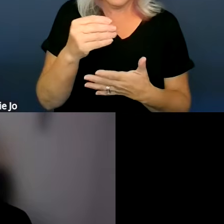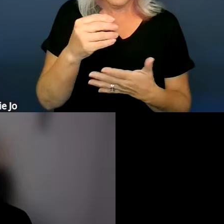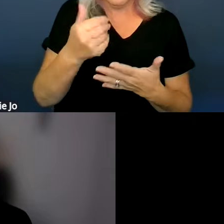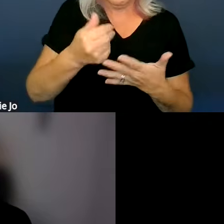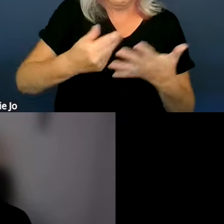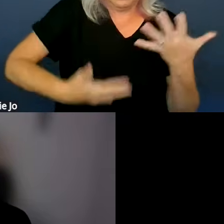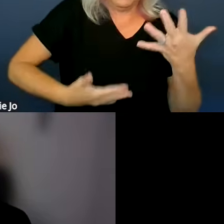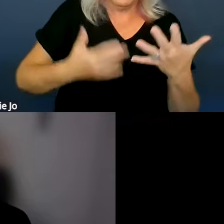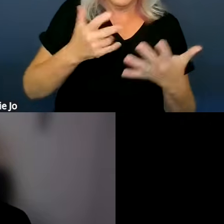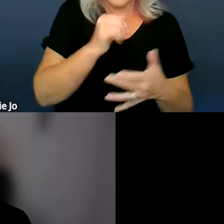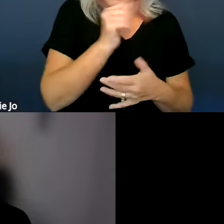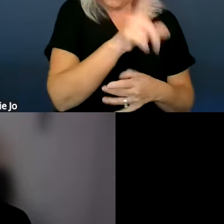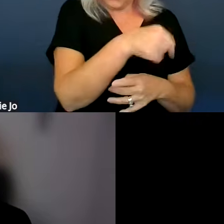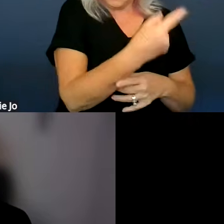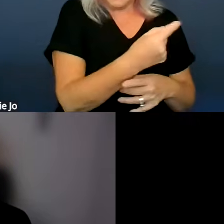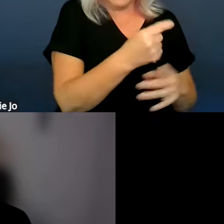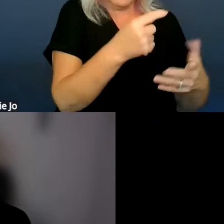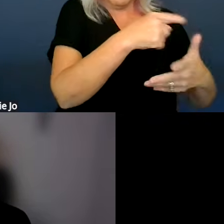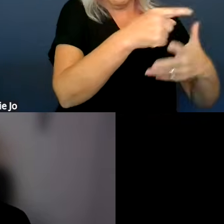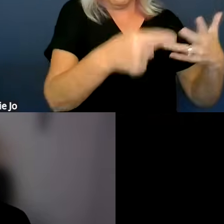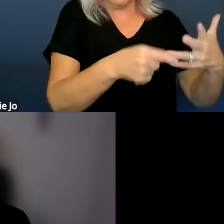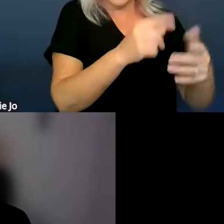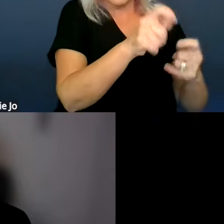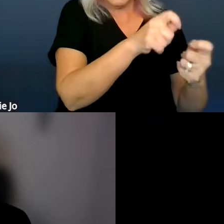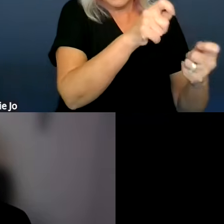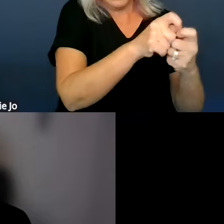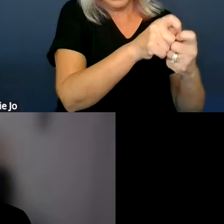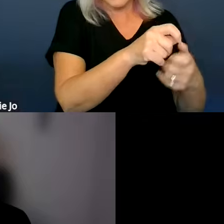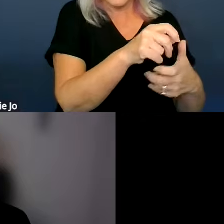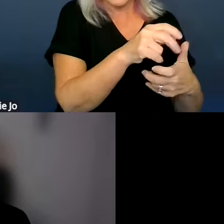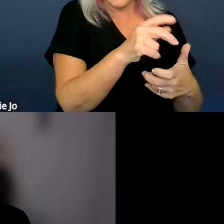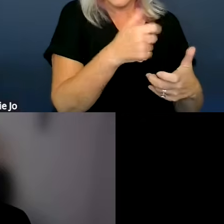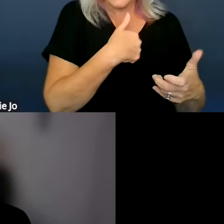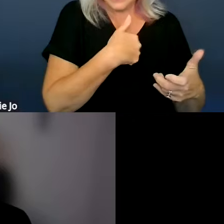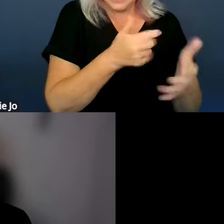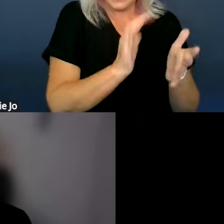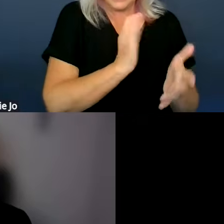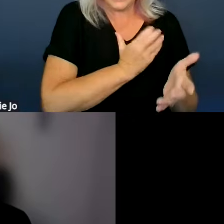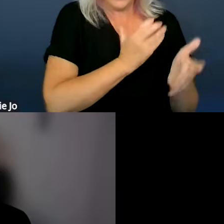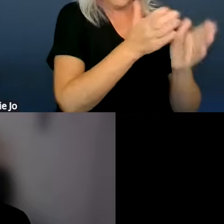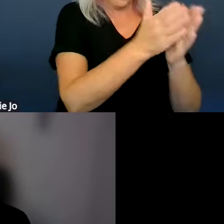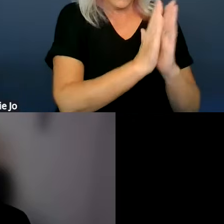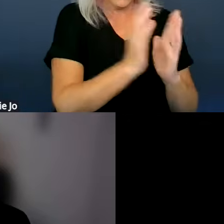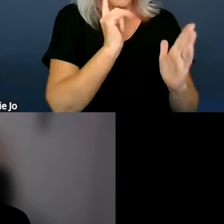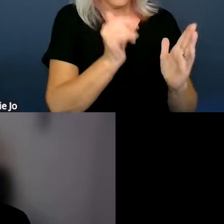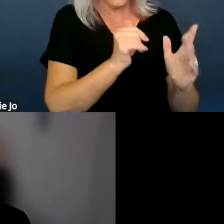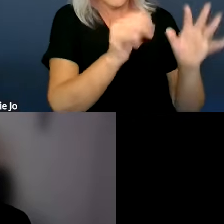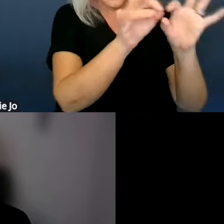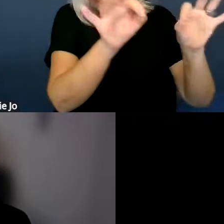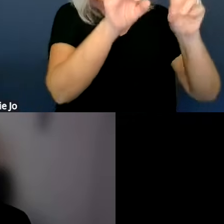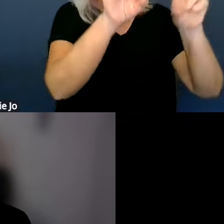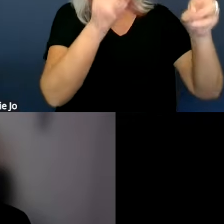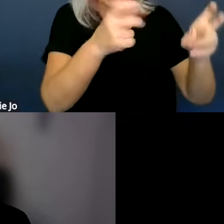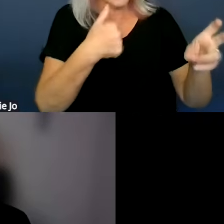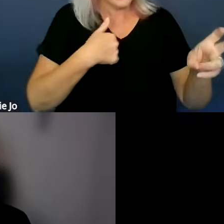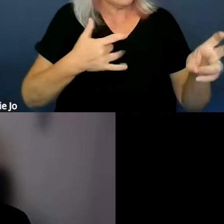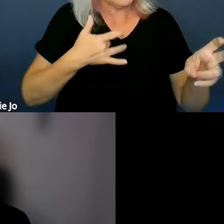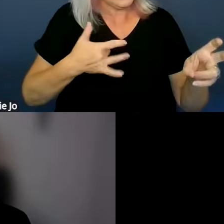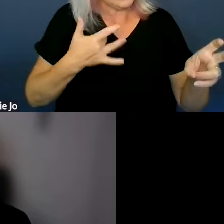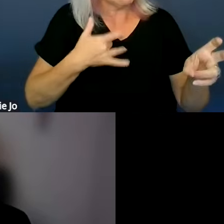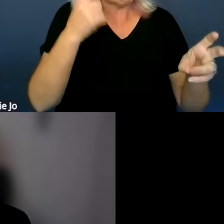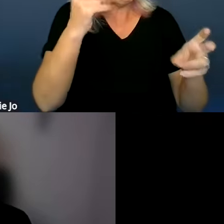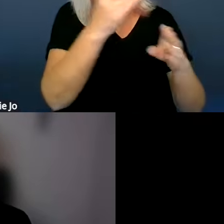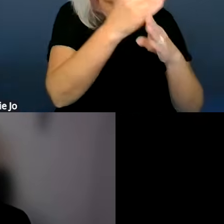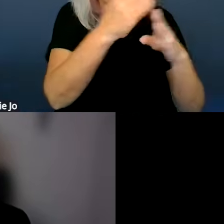entities themselves. I think that our request, consistent with the caption we put forward, keeps it broad, says you're